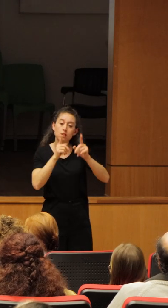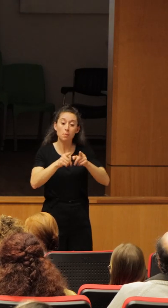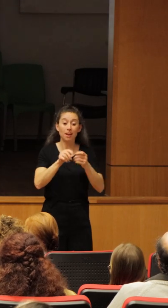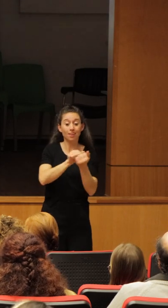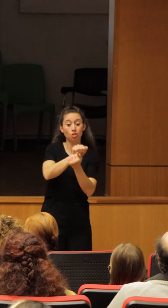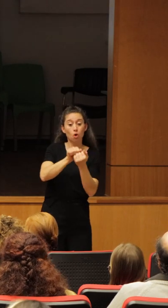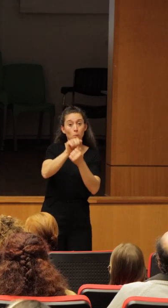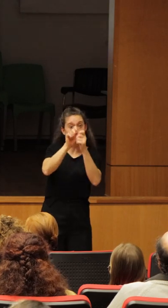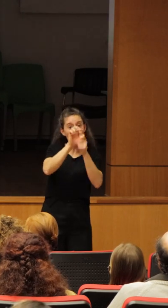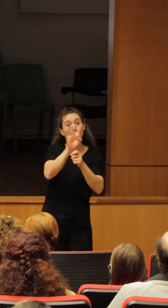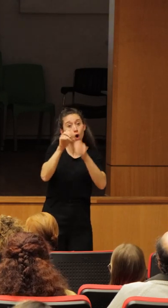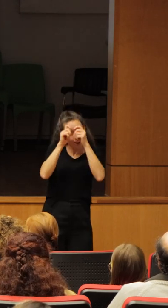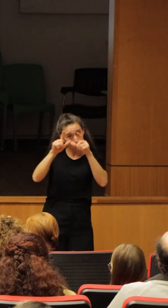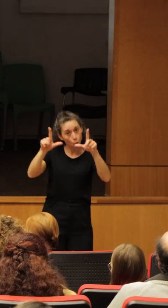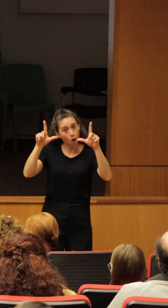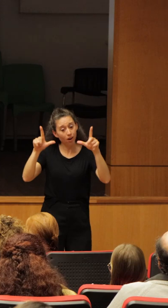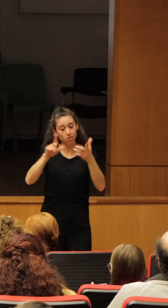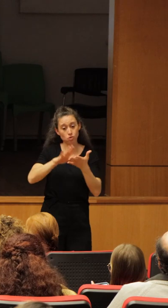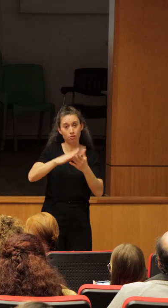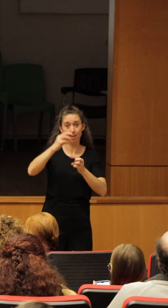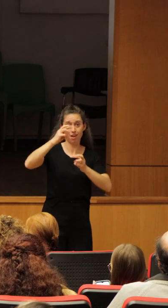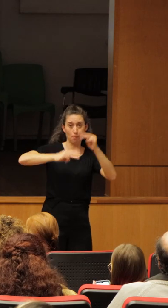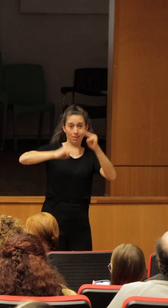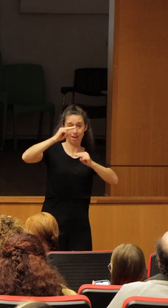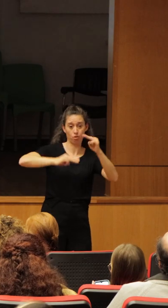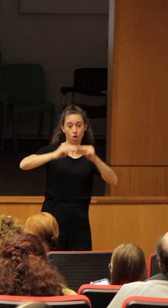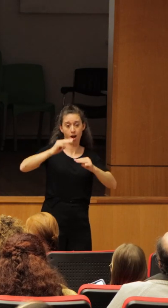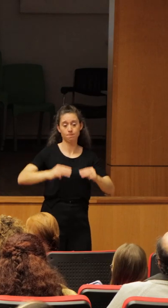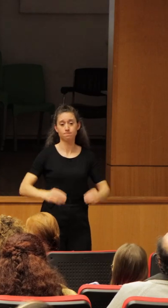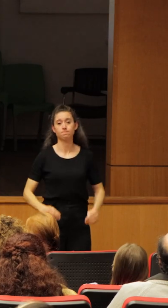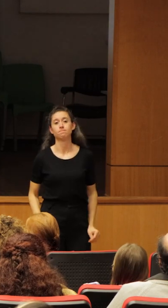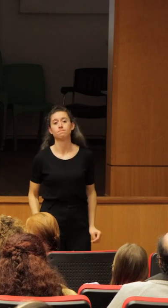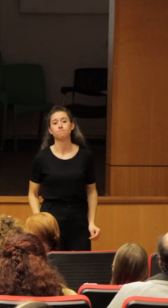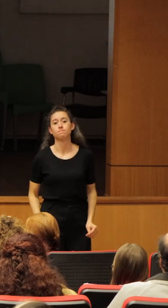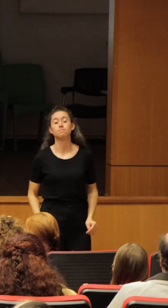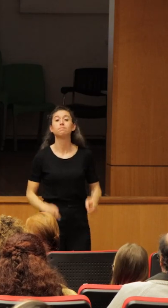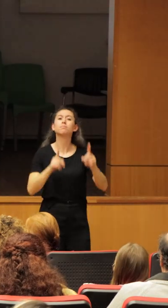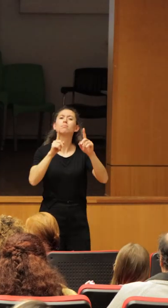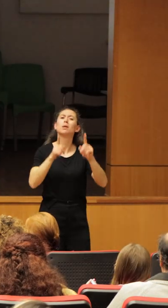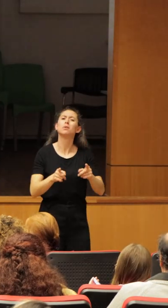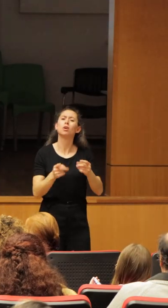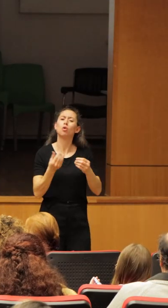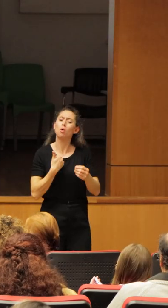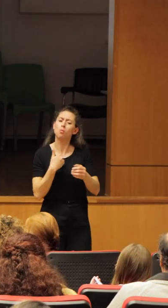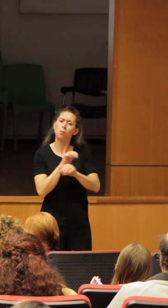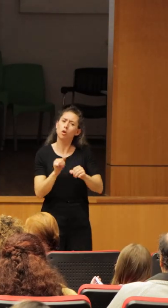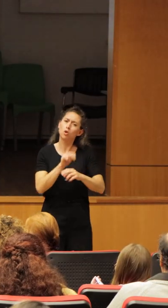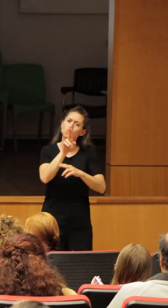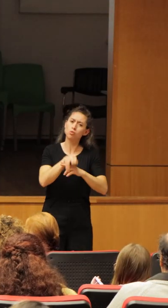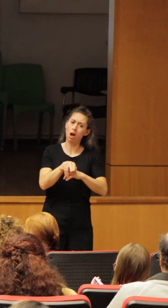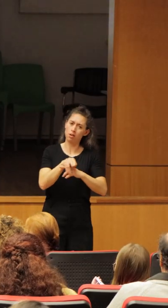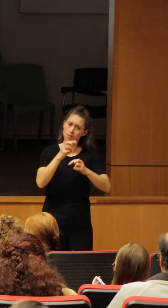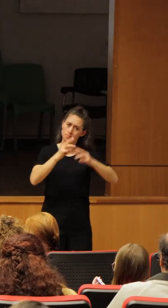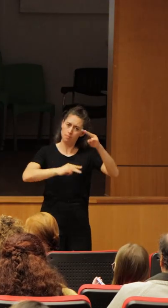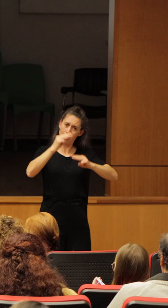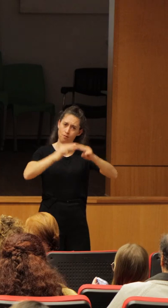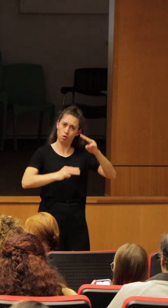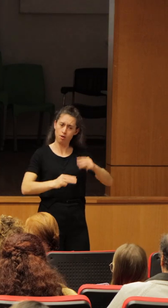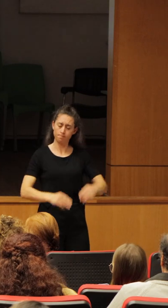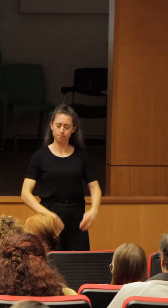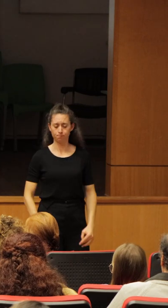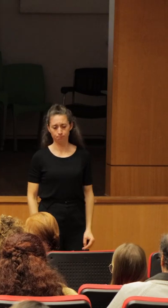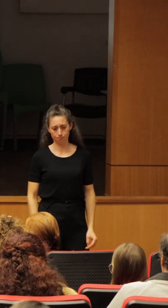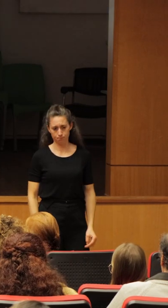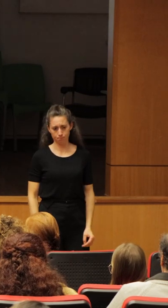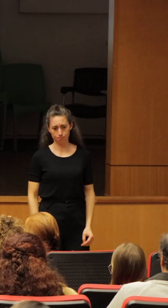o el lenguaje de la metáfora. And the uses of that. Y los usos que les podemos dar. I want to start with a